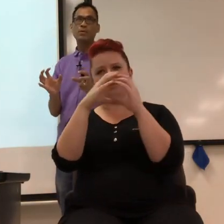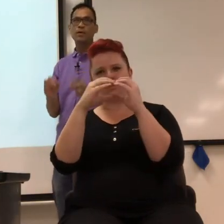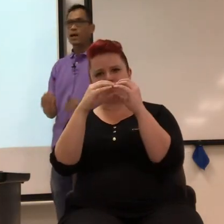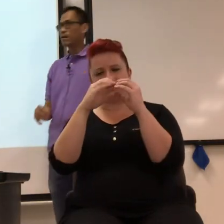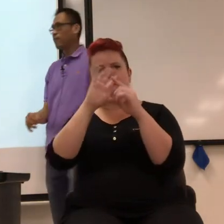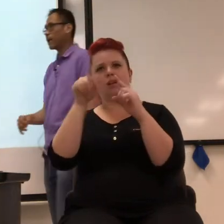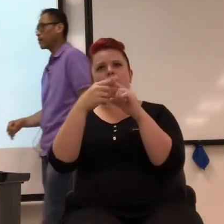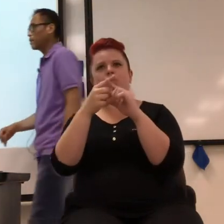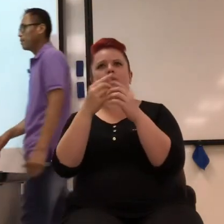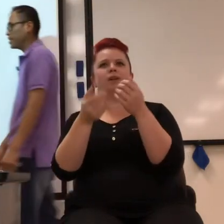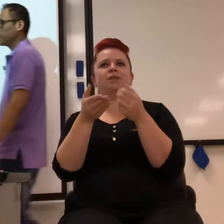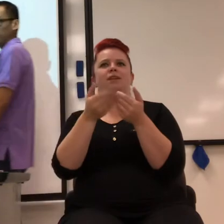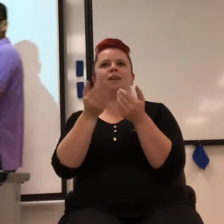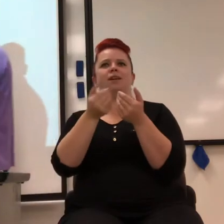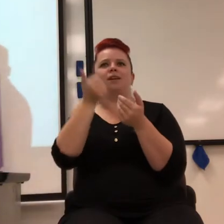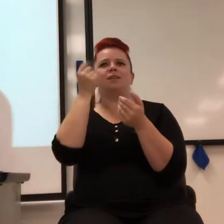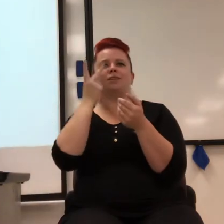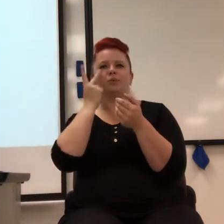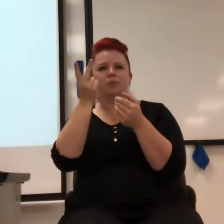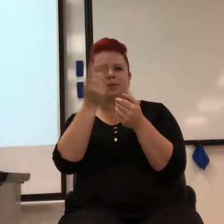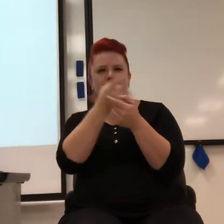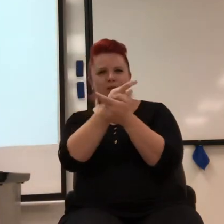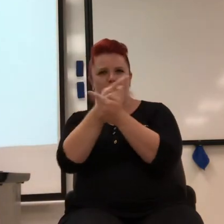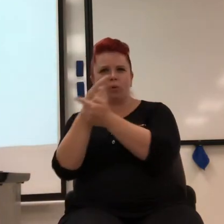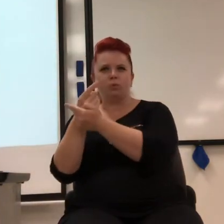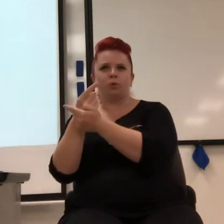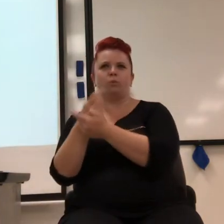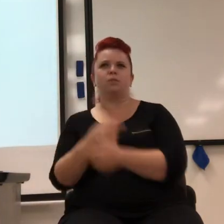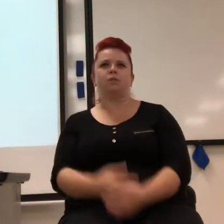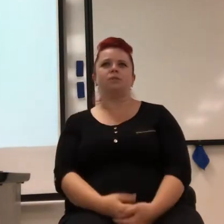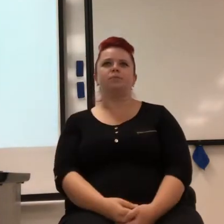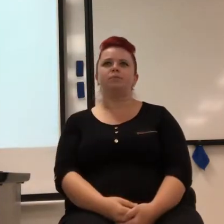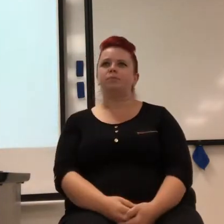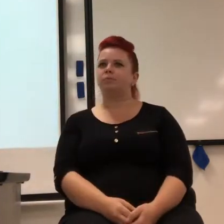visible. You can kind of like piece them together.